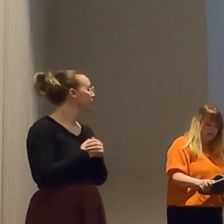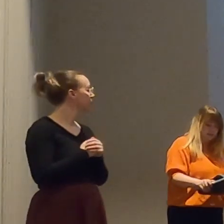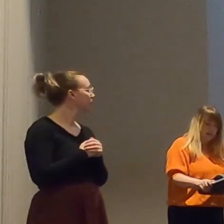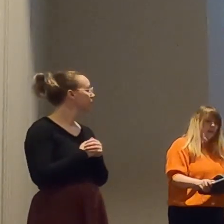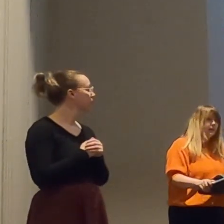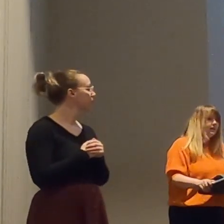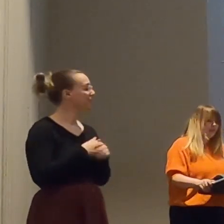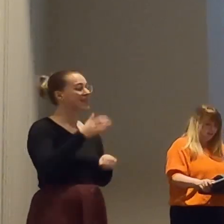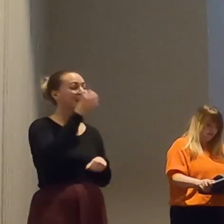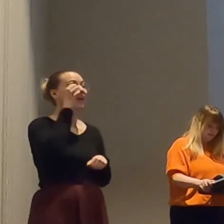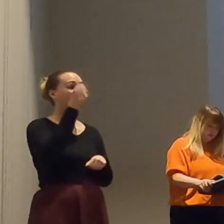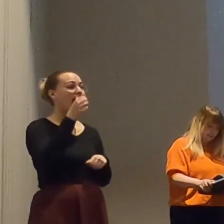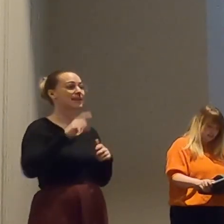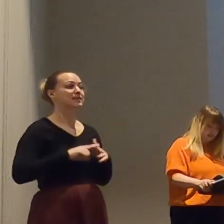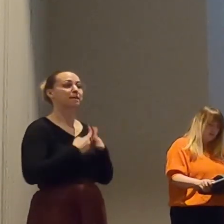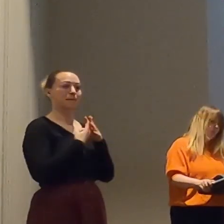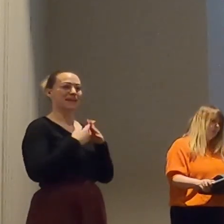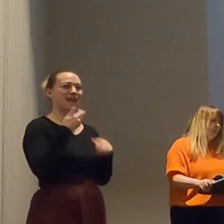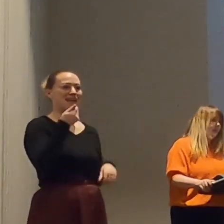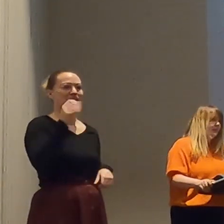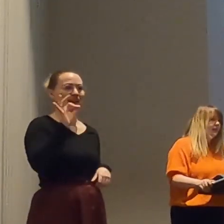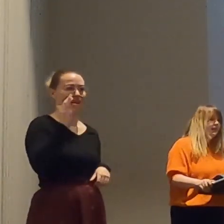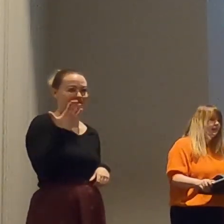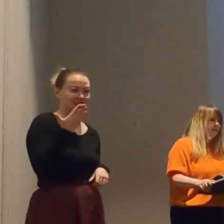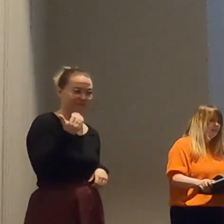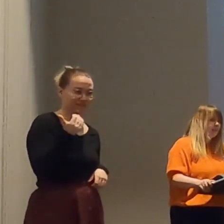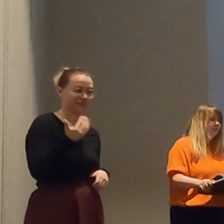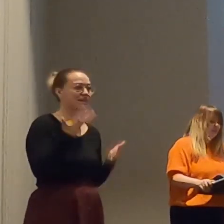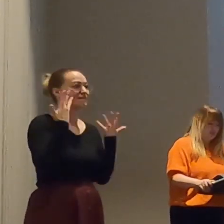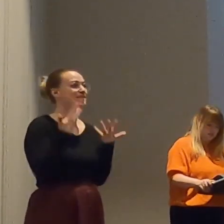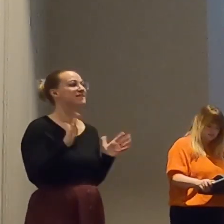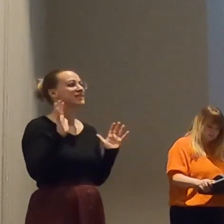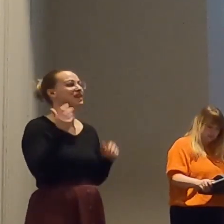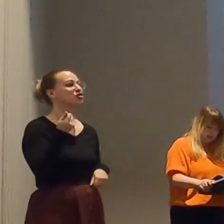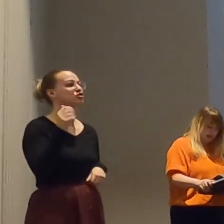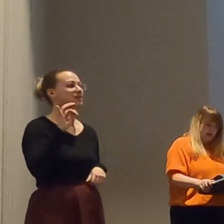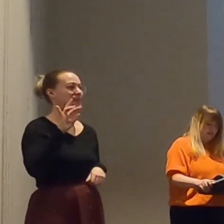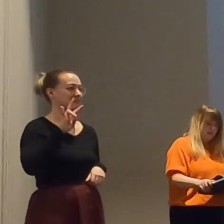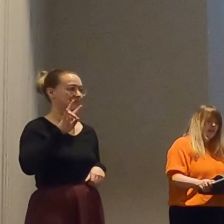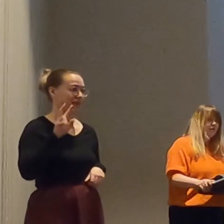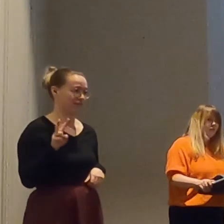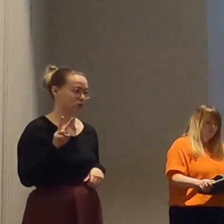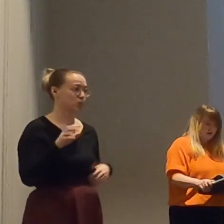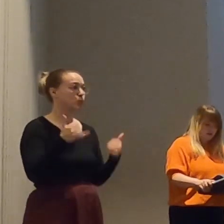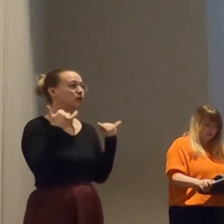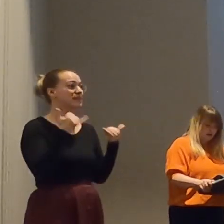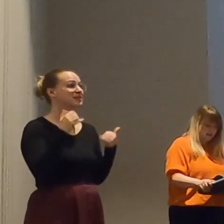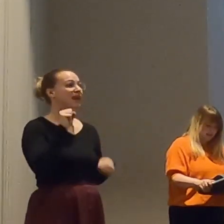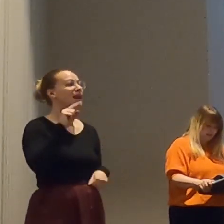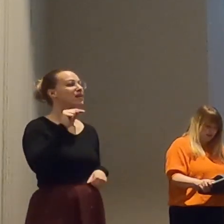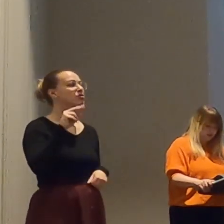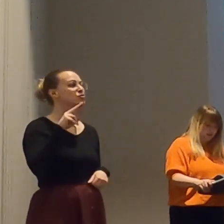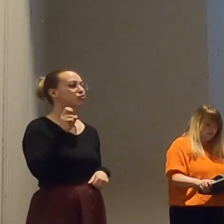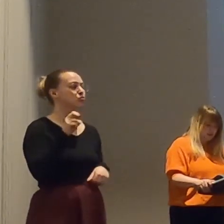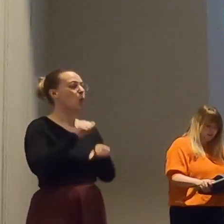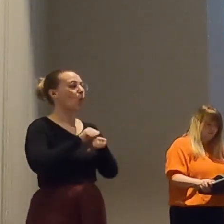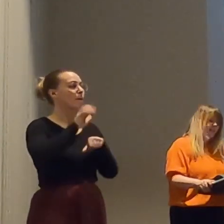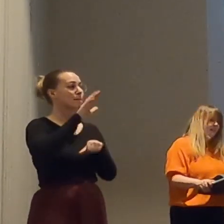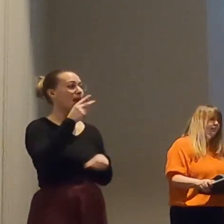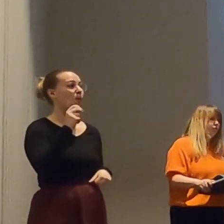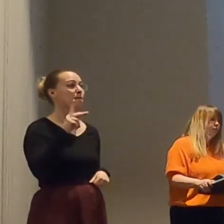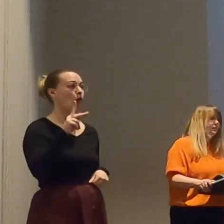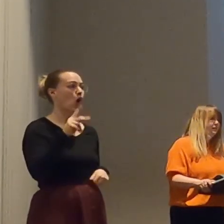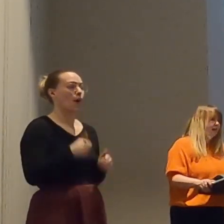The concept began in 1915 and was completed in 1972. And today, Stone Mountain Park is actually the